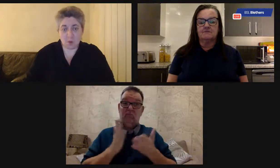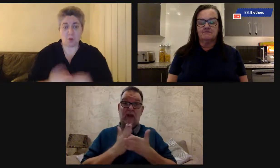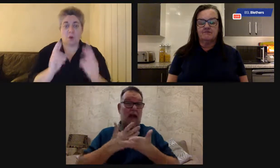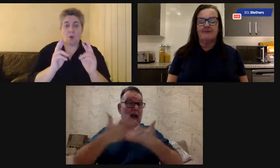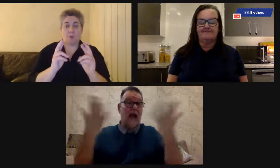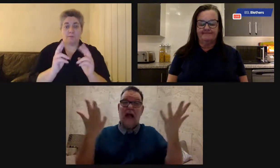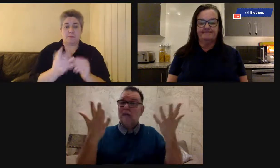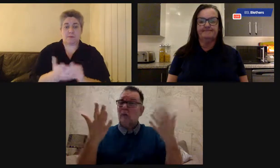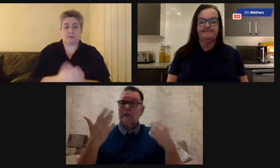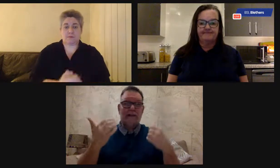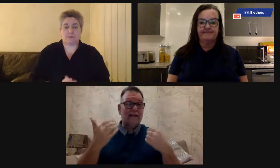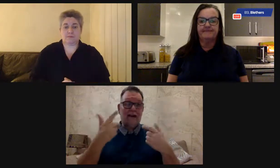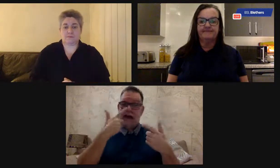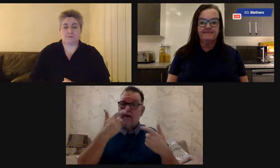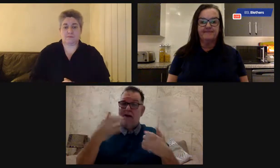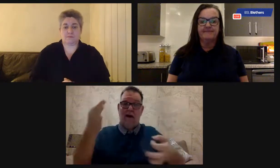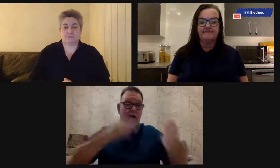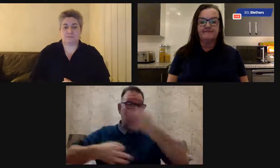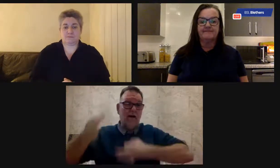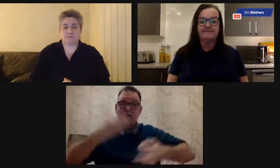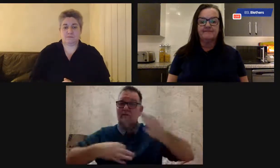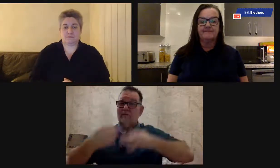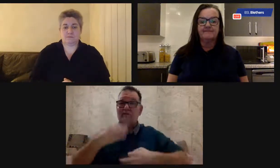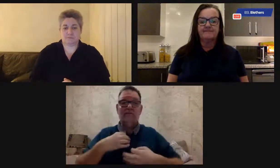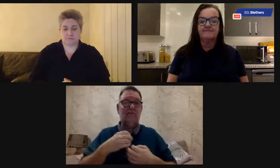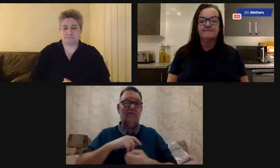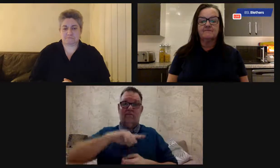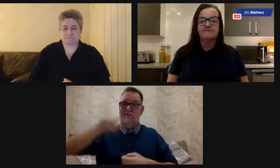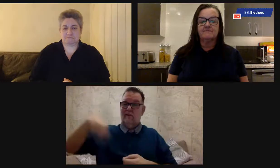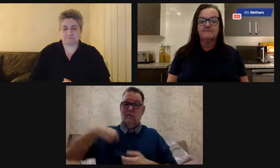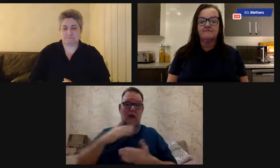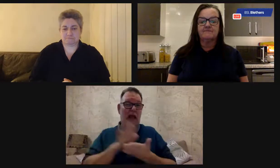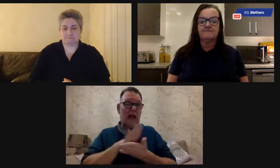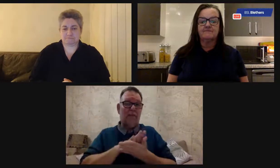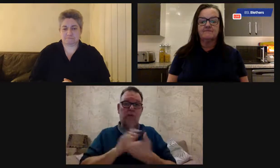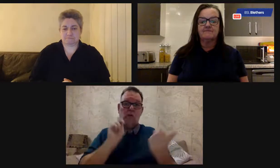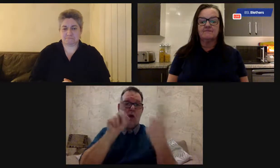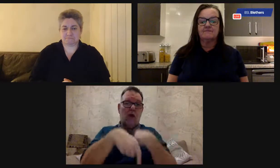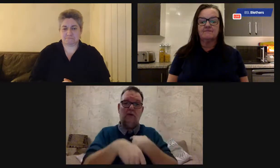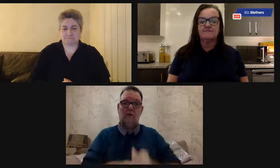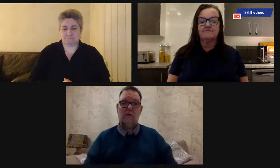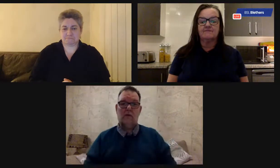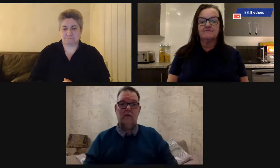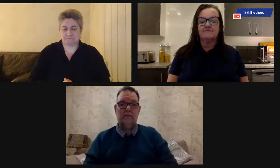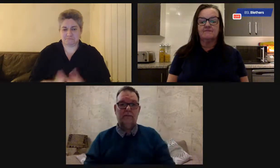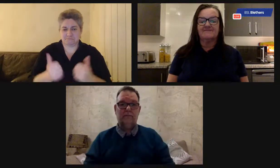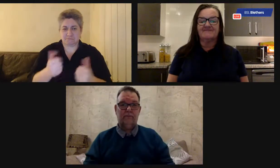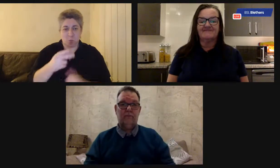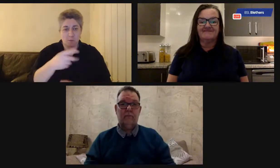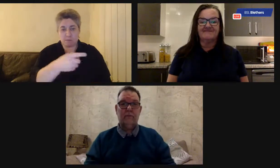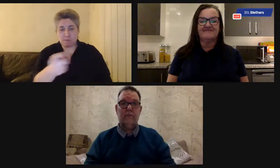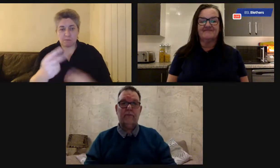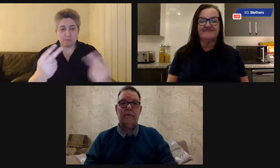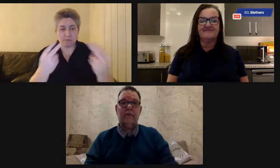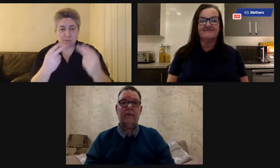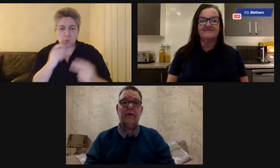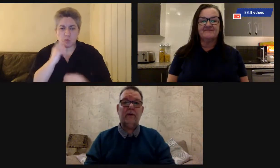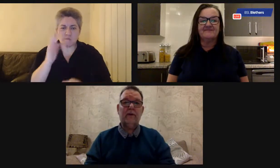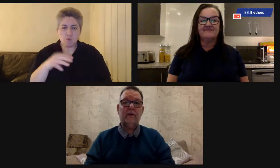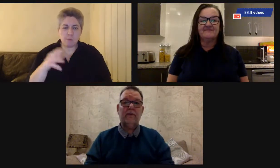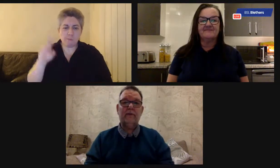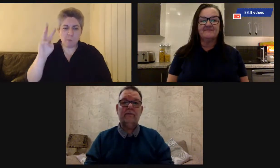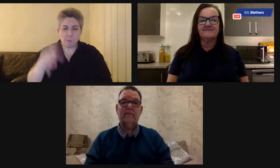Ireland. Wales, we need a connection. You can ask us any questions. We'll